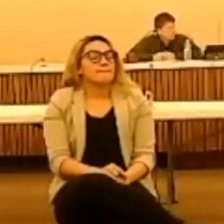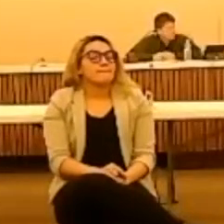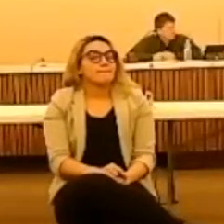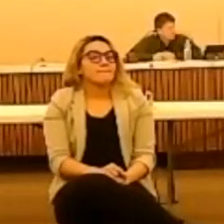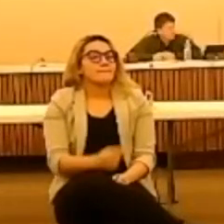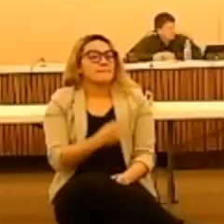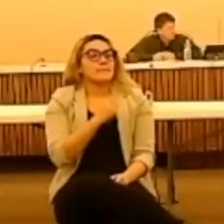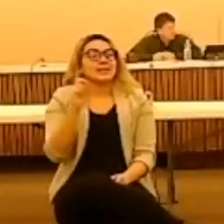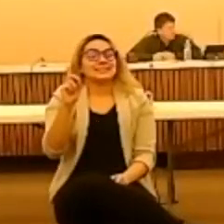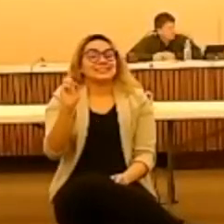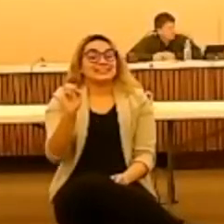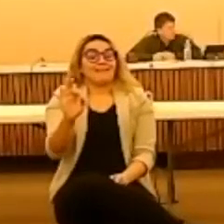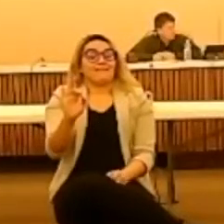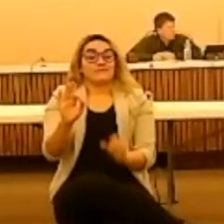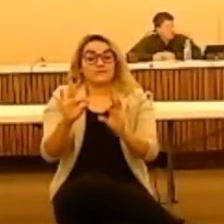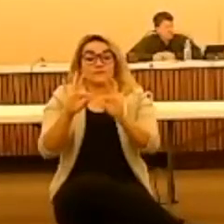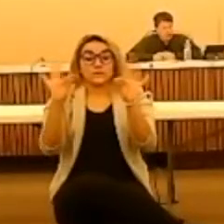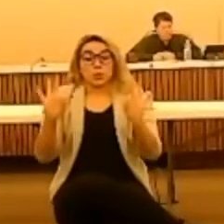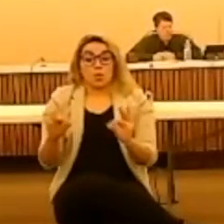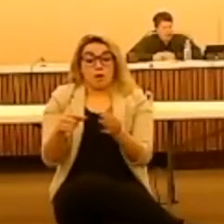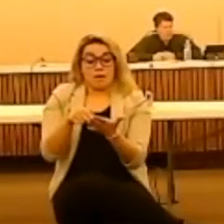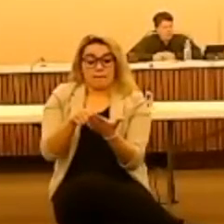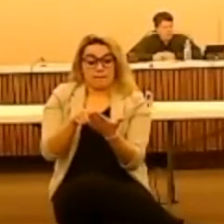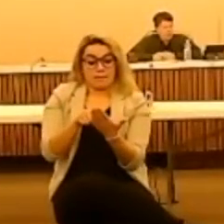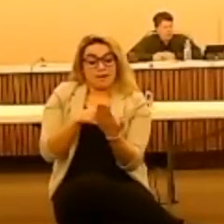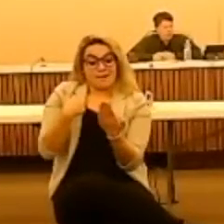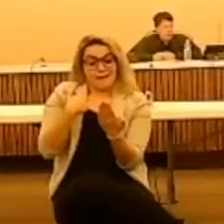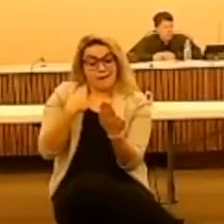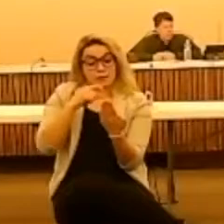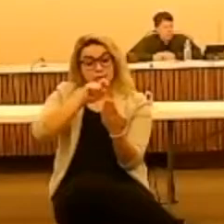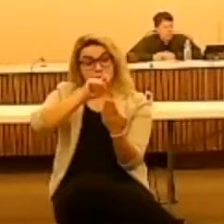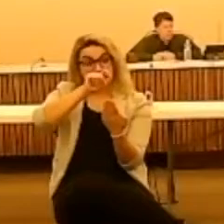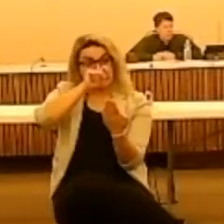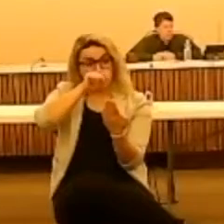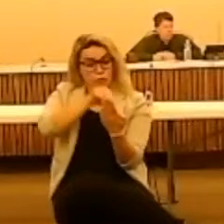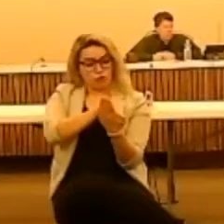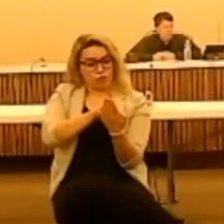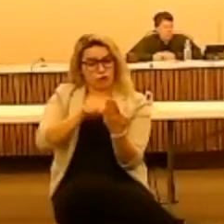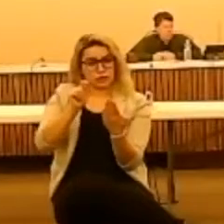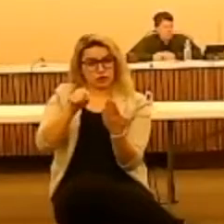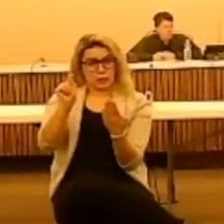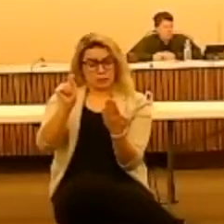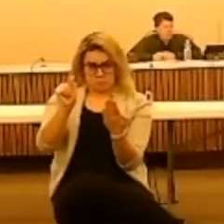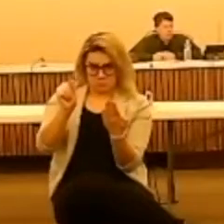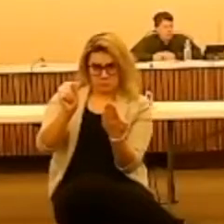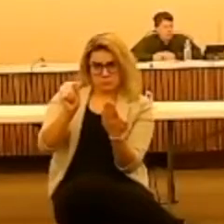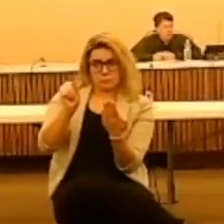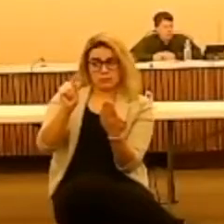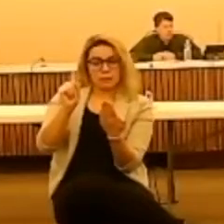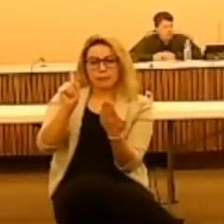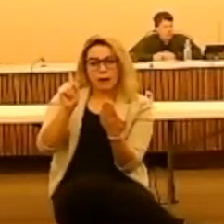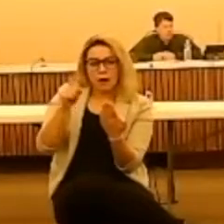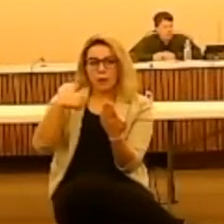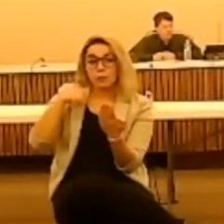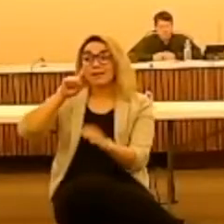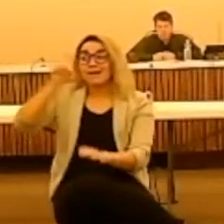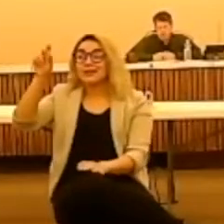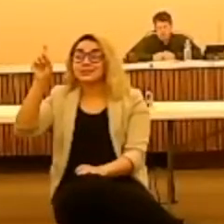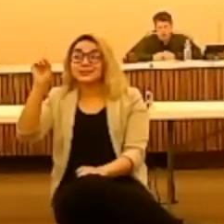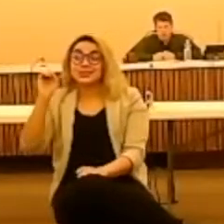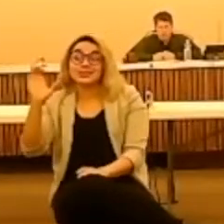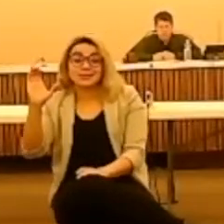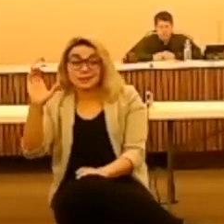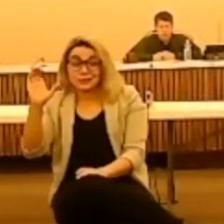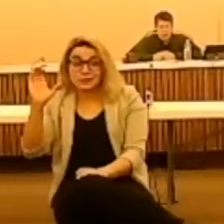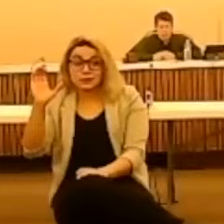and threatened species, and it has a bald eagle listed. We do have it marked, but again, when we checked with the DEC,